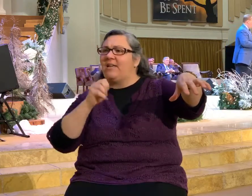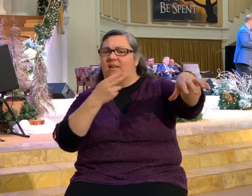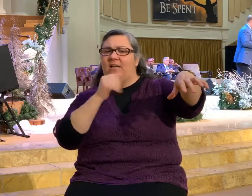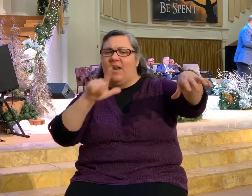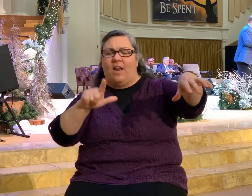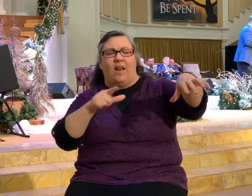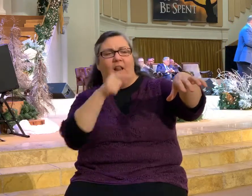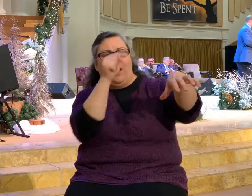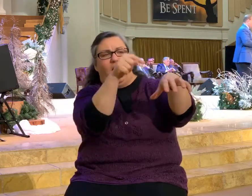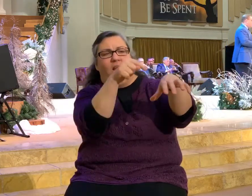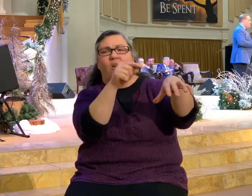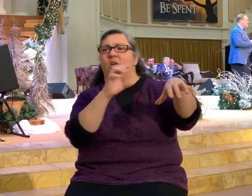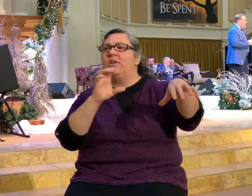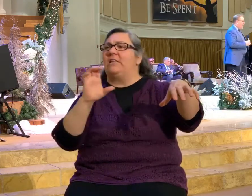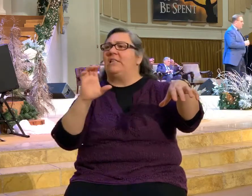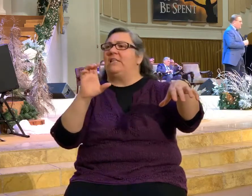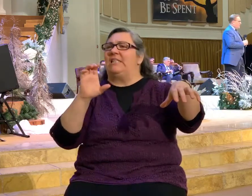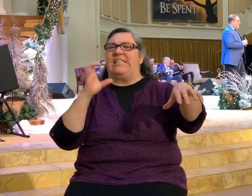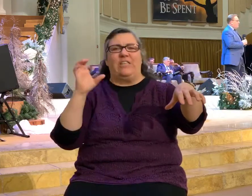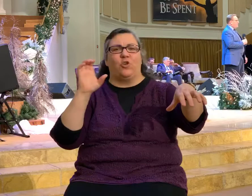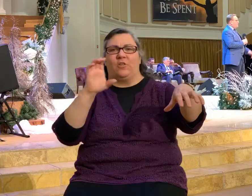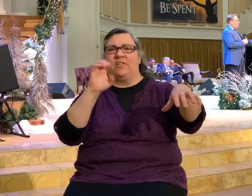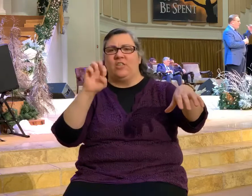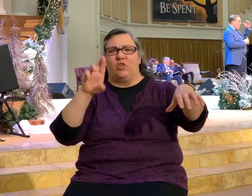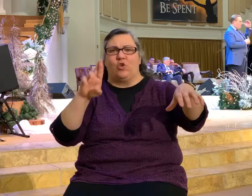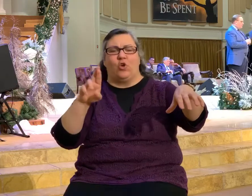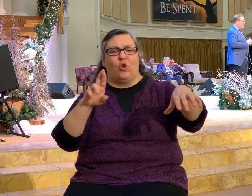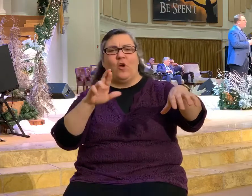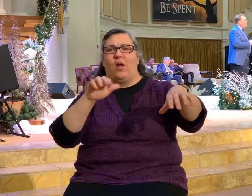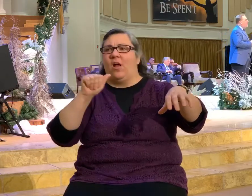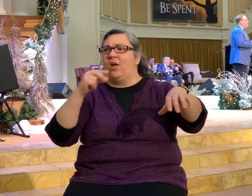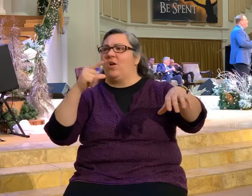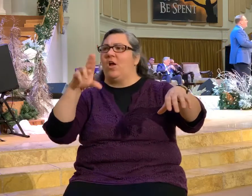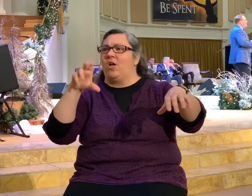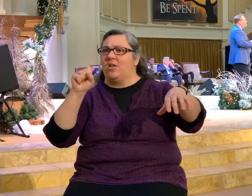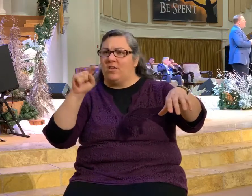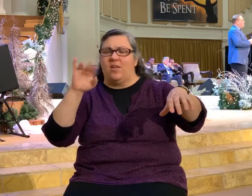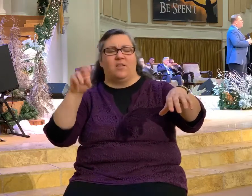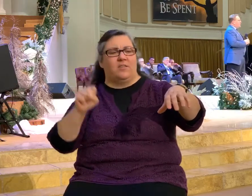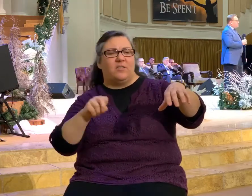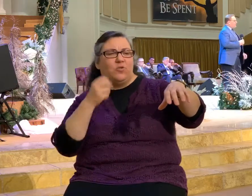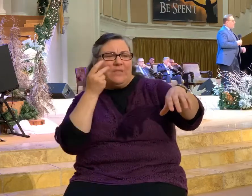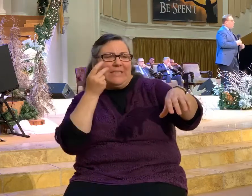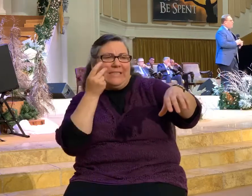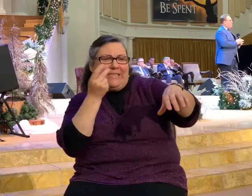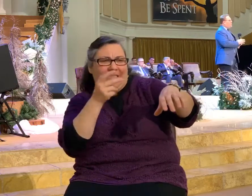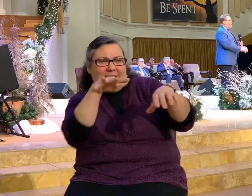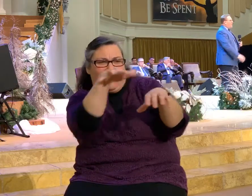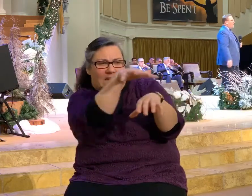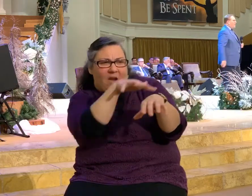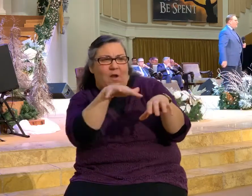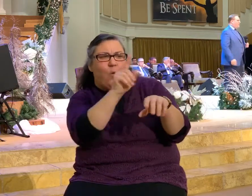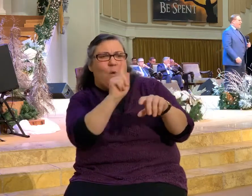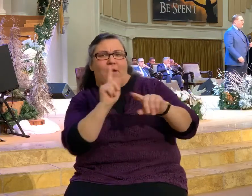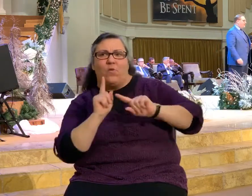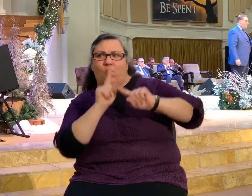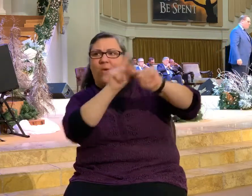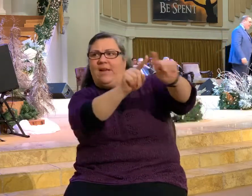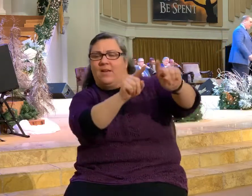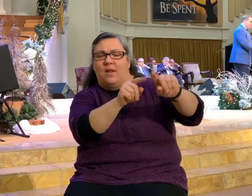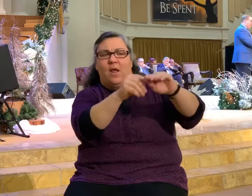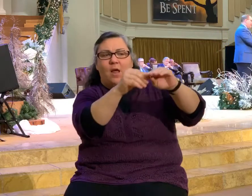followed Caesar Augustus and his house that he built, the wealthy would go there. And then just below